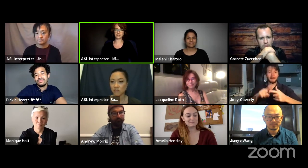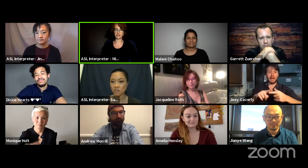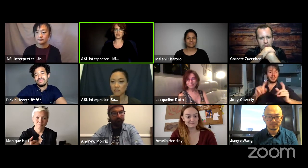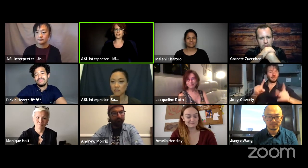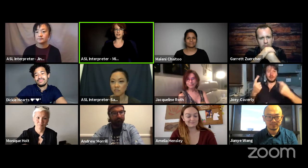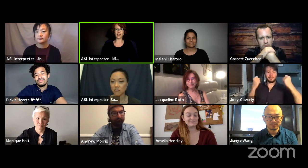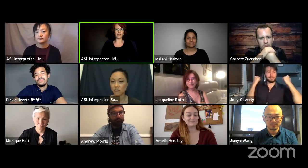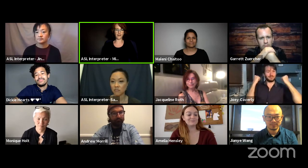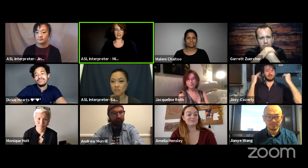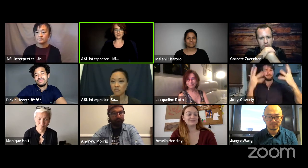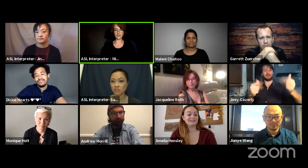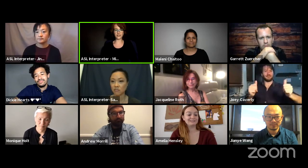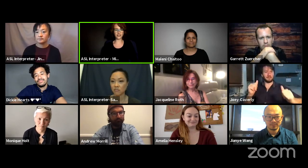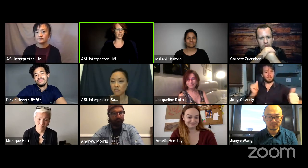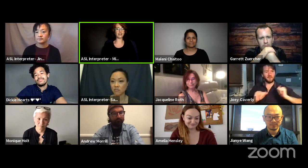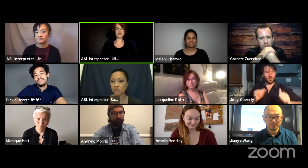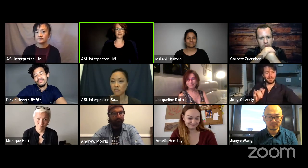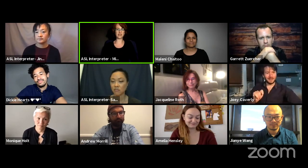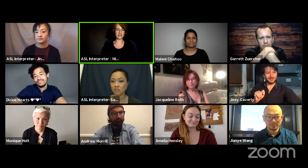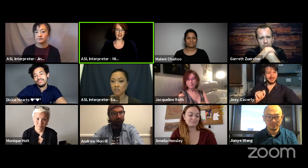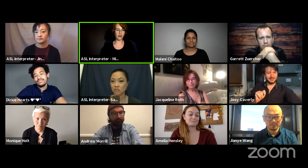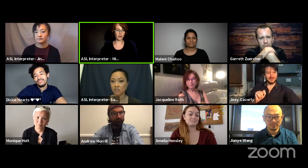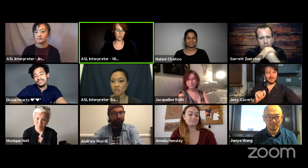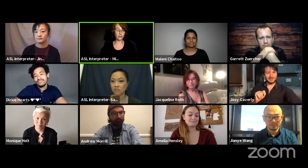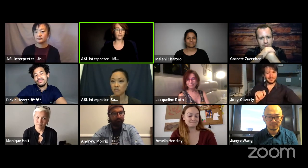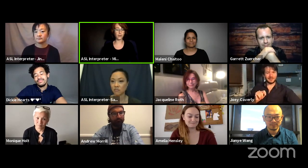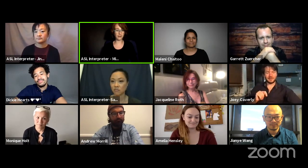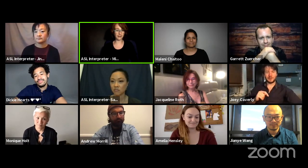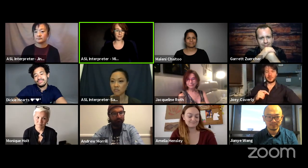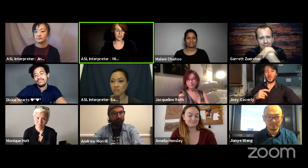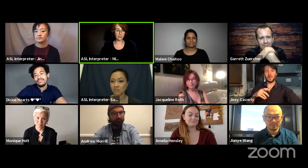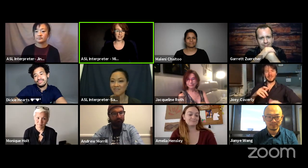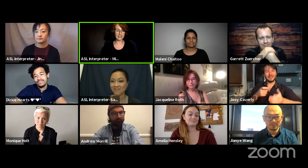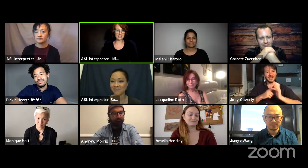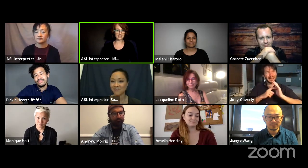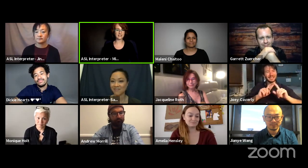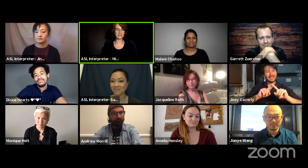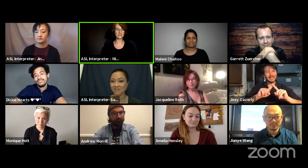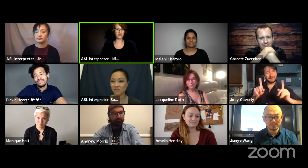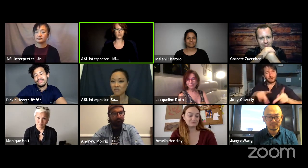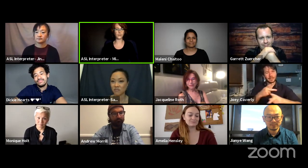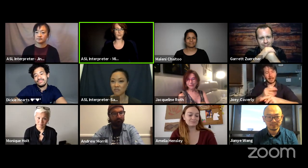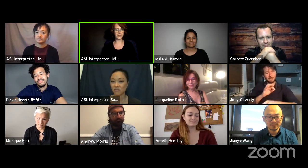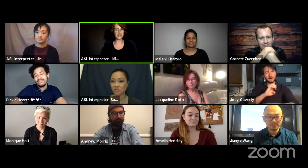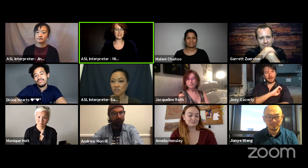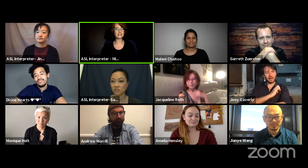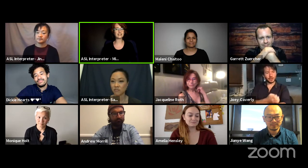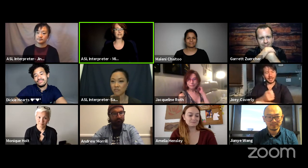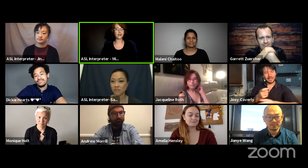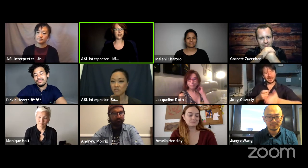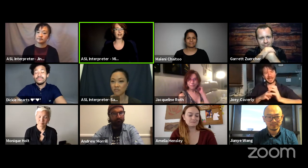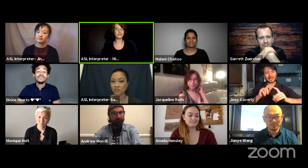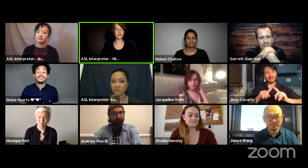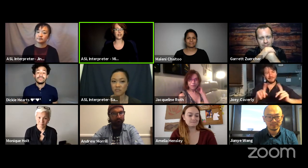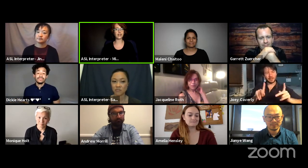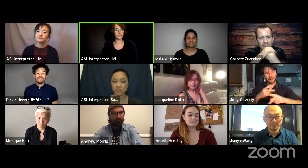later, I finally understood the concept and now I'm performing that piece. So it takes a different kind of